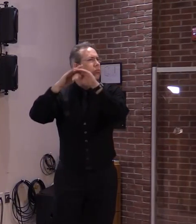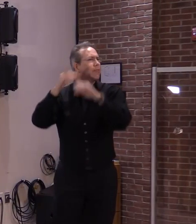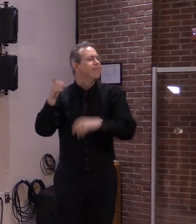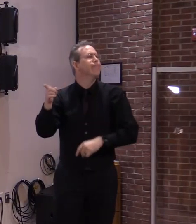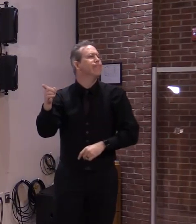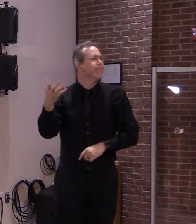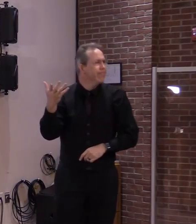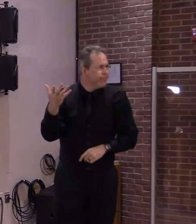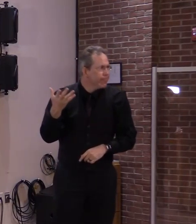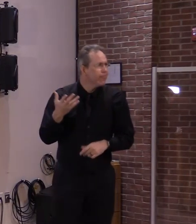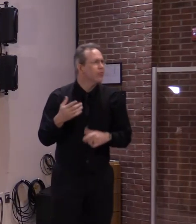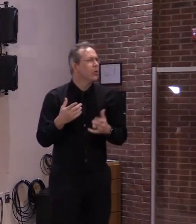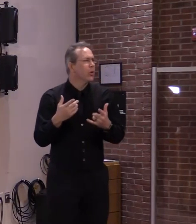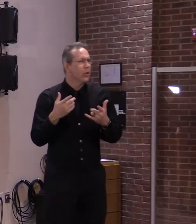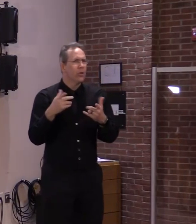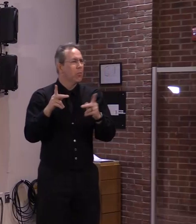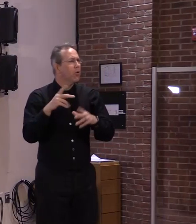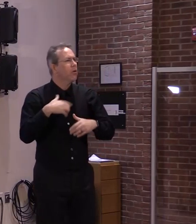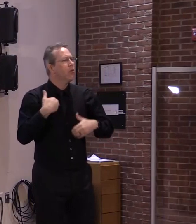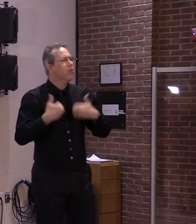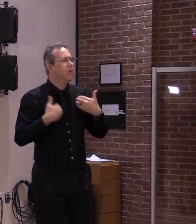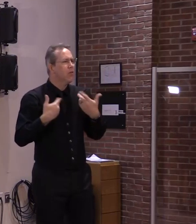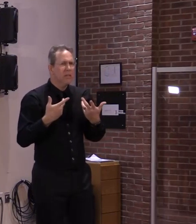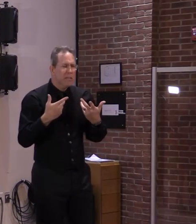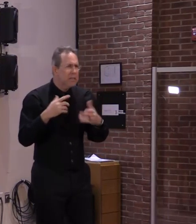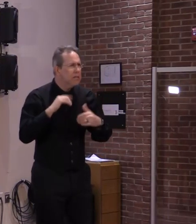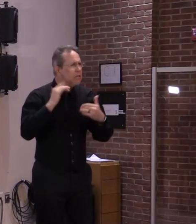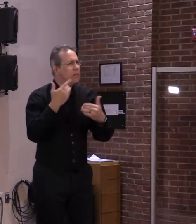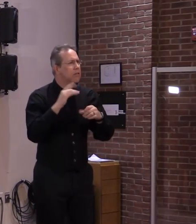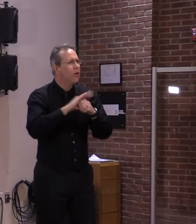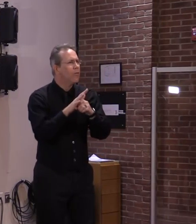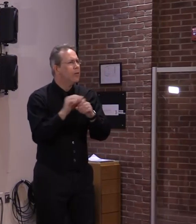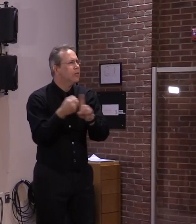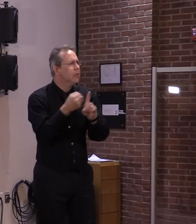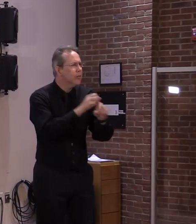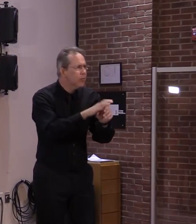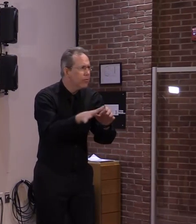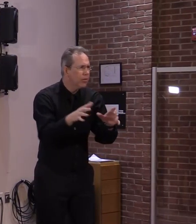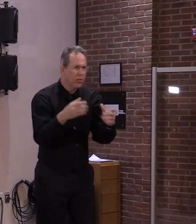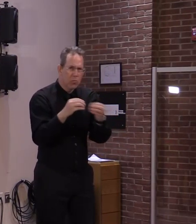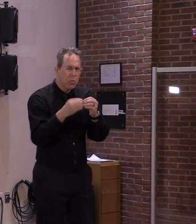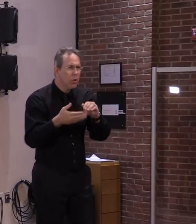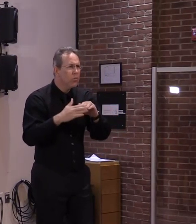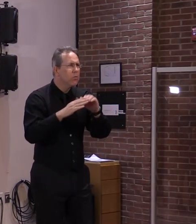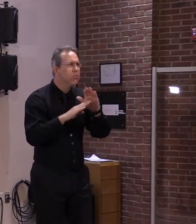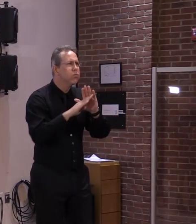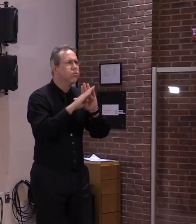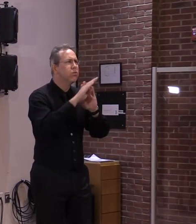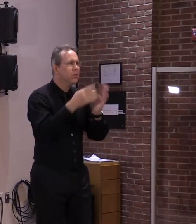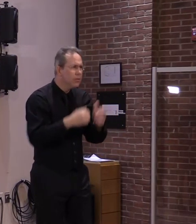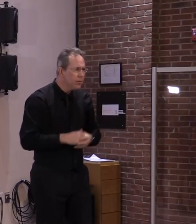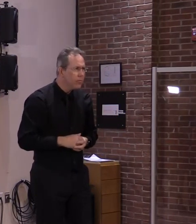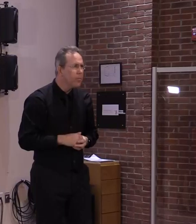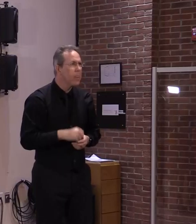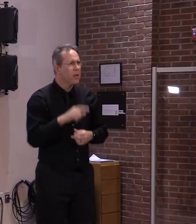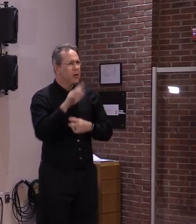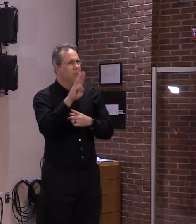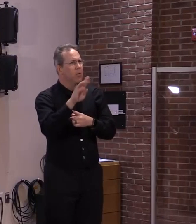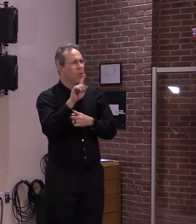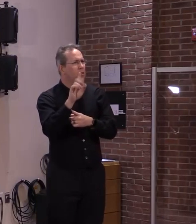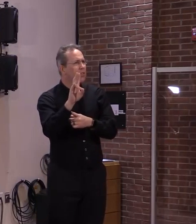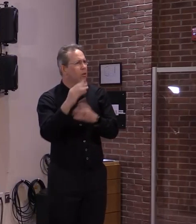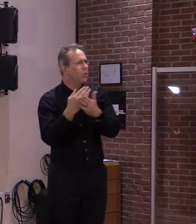COVID-19, the variant seemed to be pulling ahead, with cases rising in more than 30 states and hospitalizations rising in